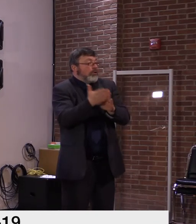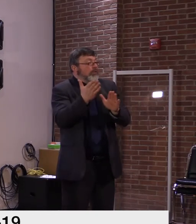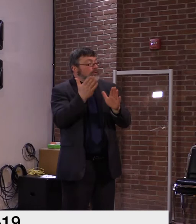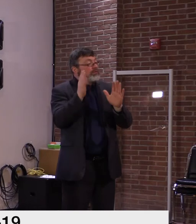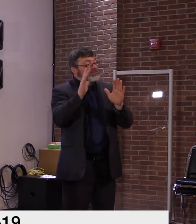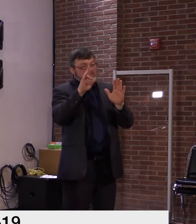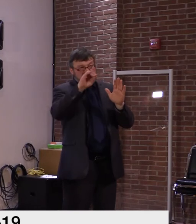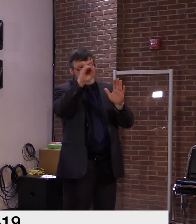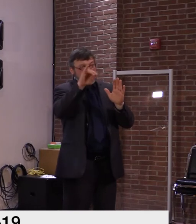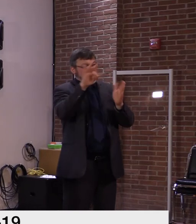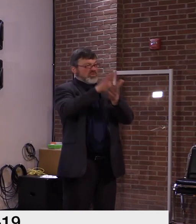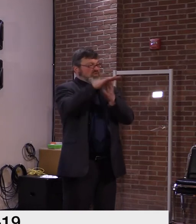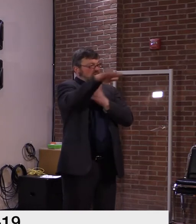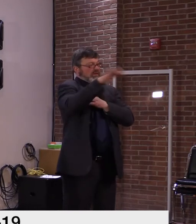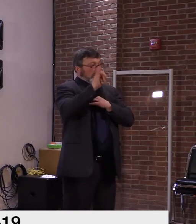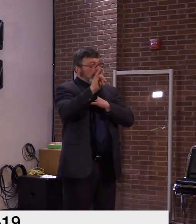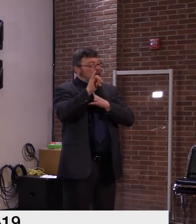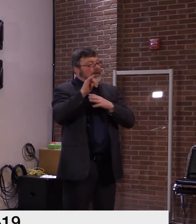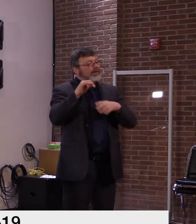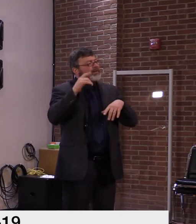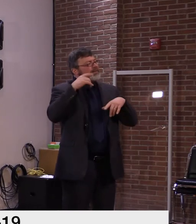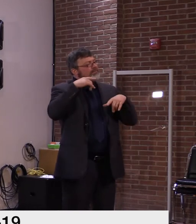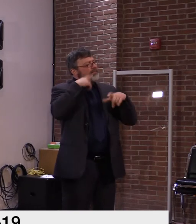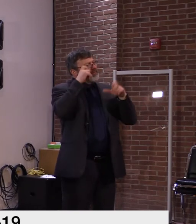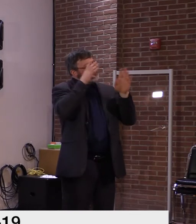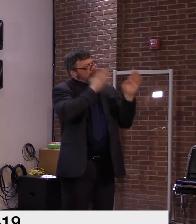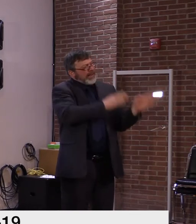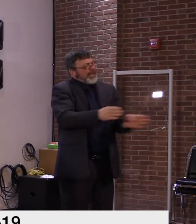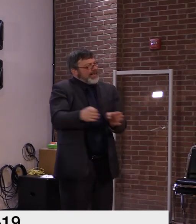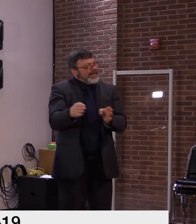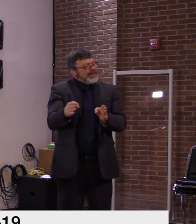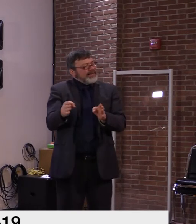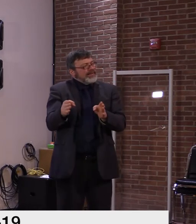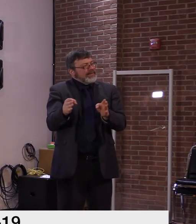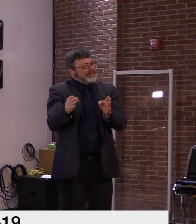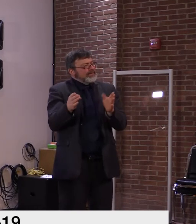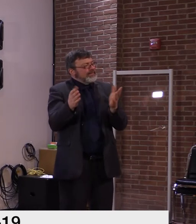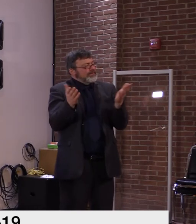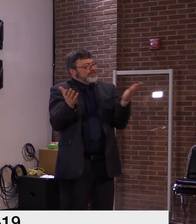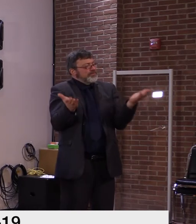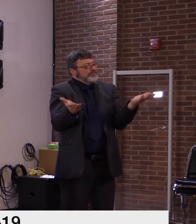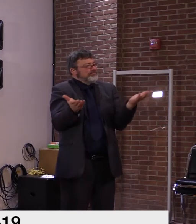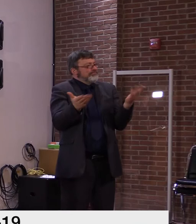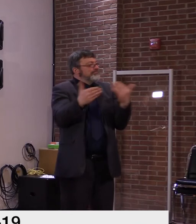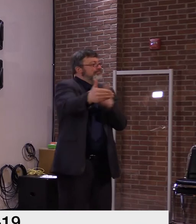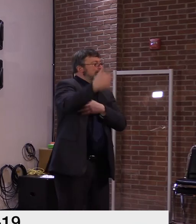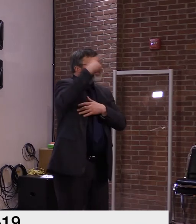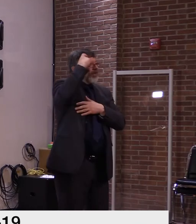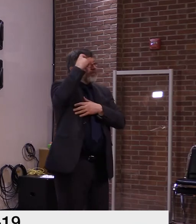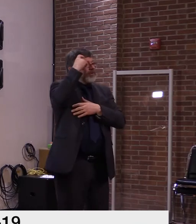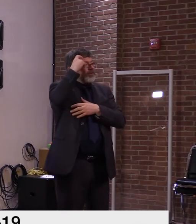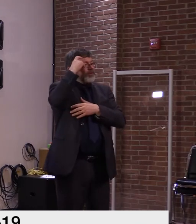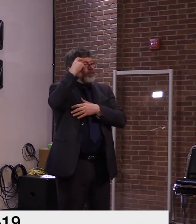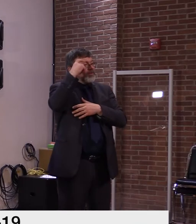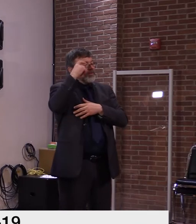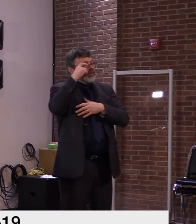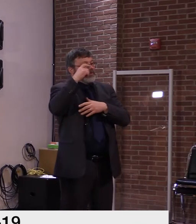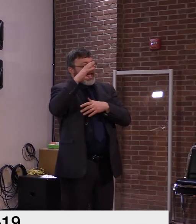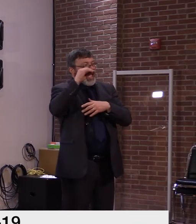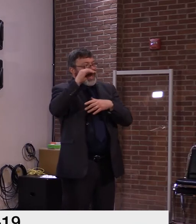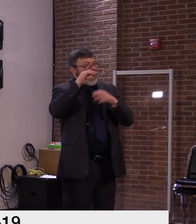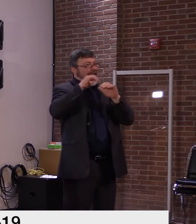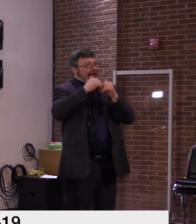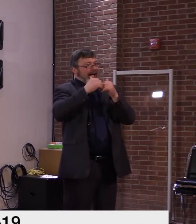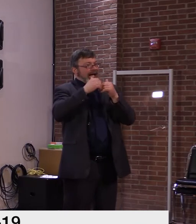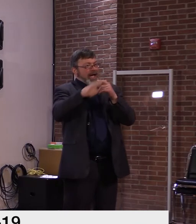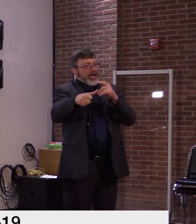be a lot of opportunity for us to articulate that out in a thoughtful way that won't have a negative impact on the kids. But it's, I think,